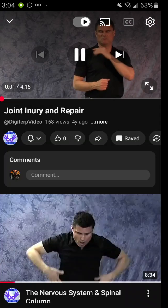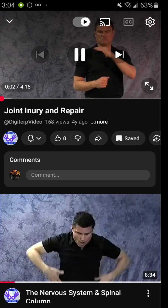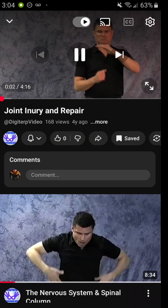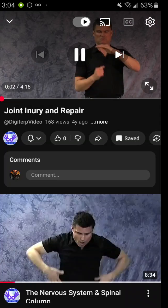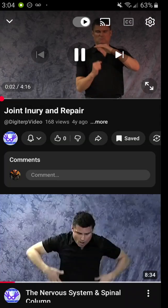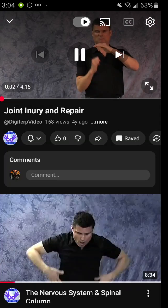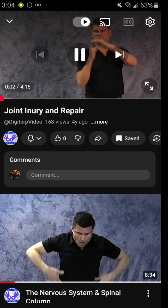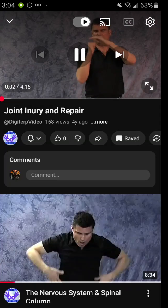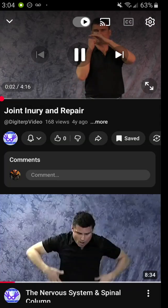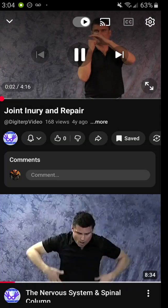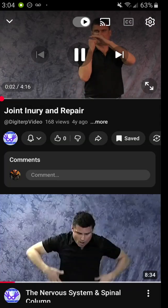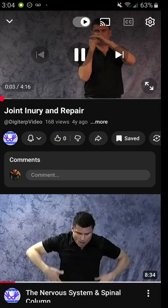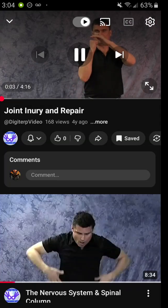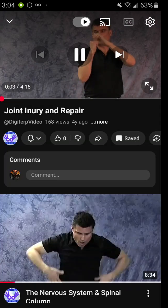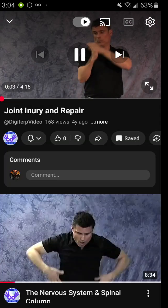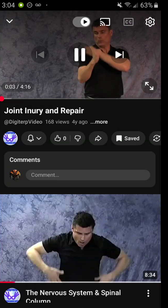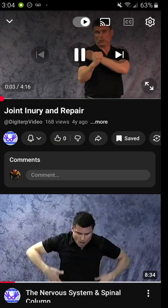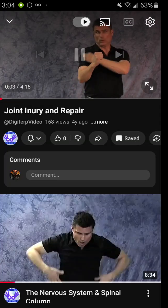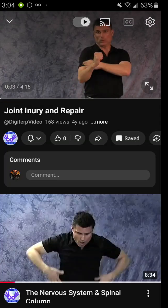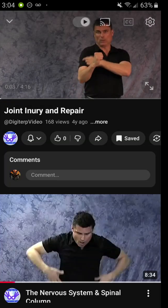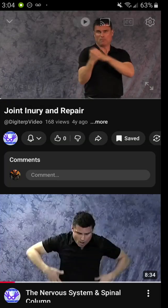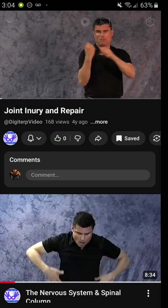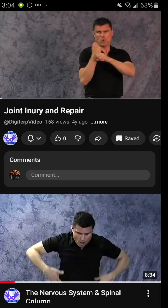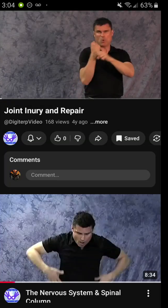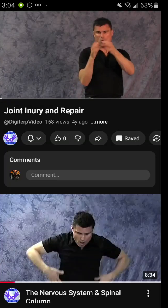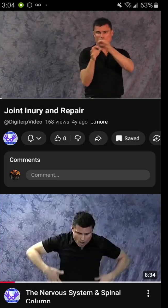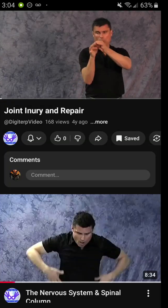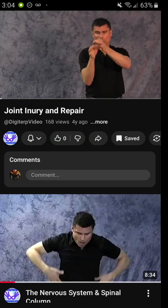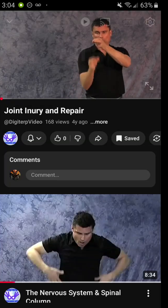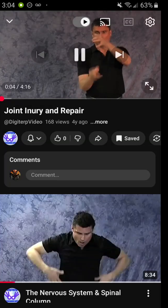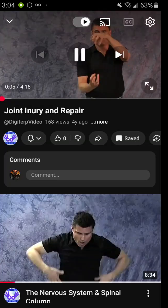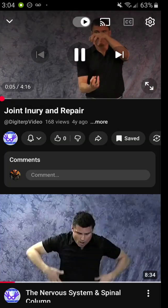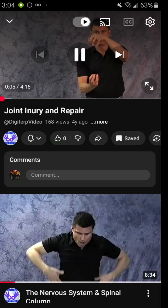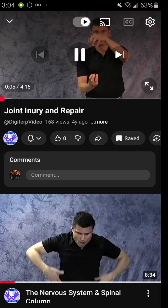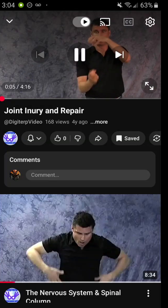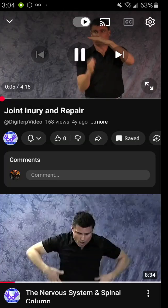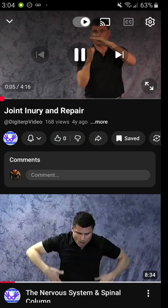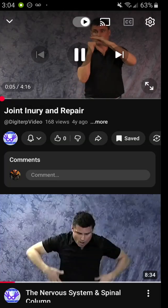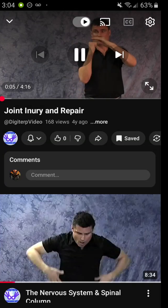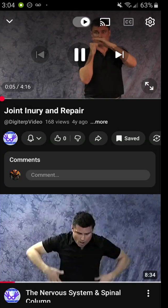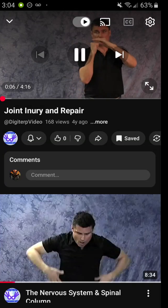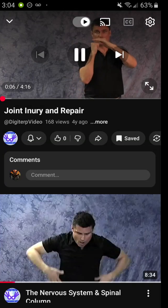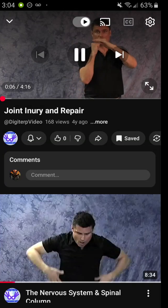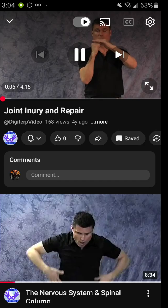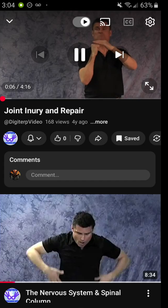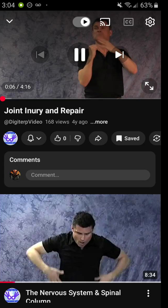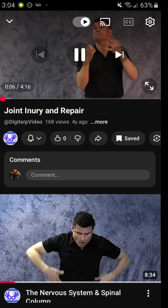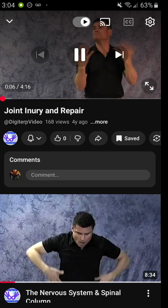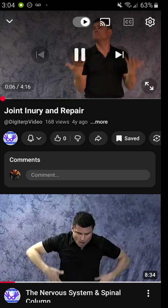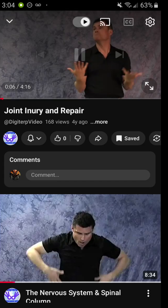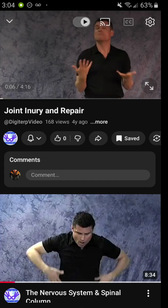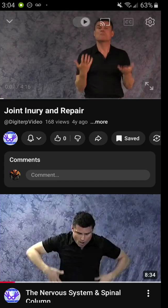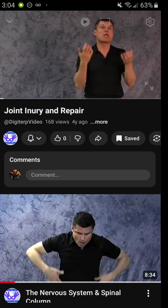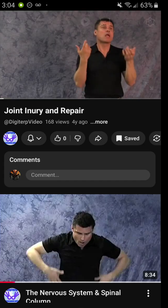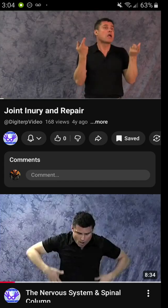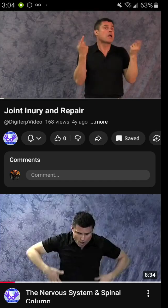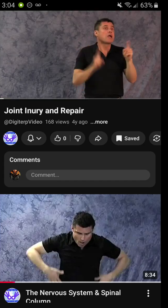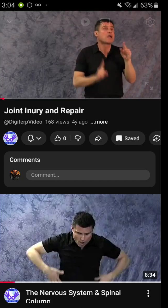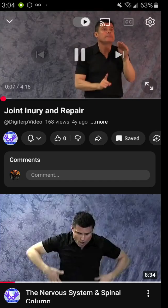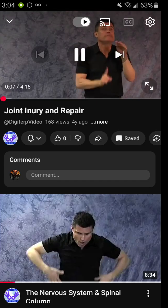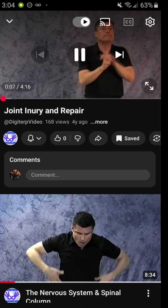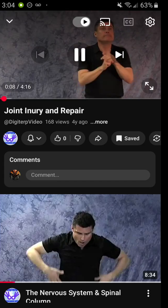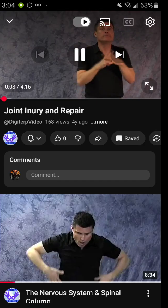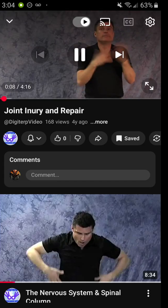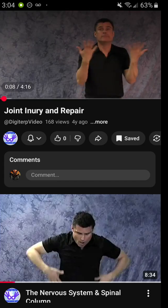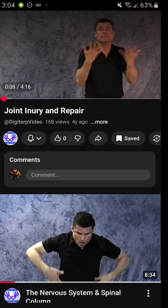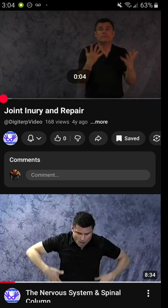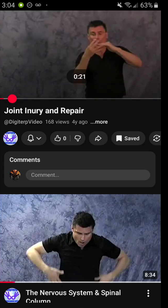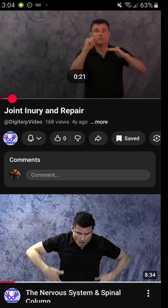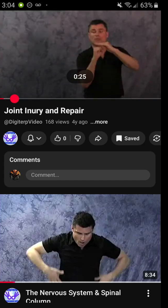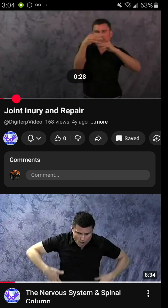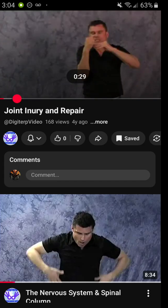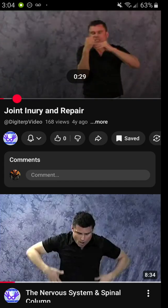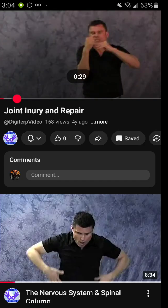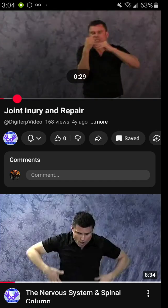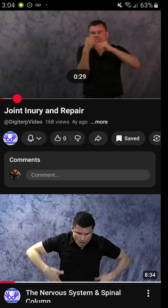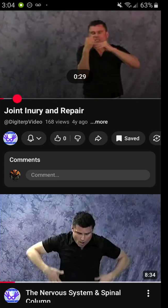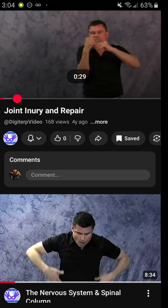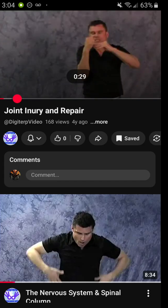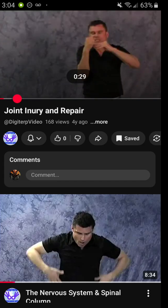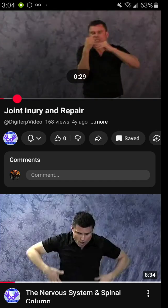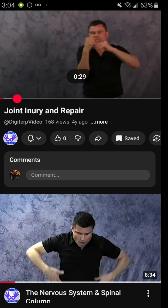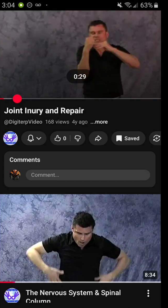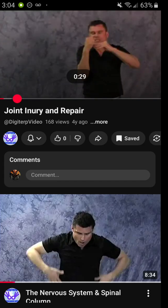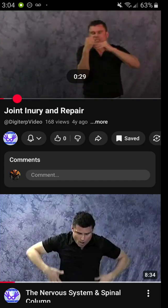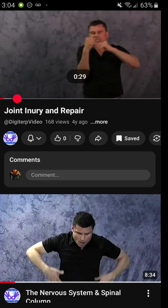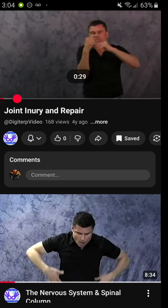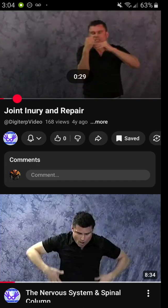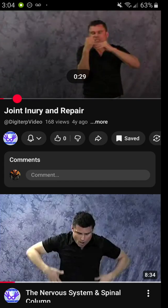No, you guys have to stick around and see this, okay? There's no one better to